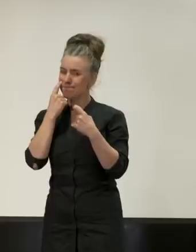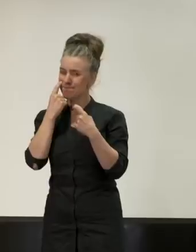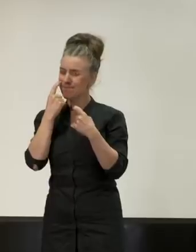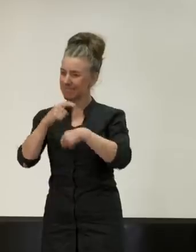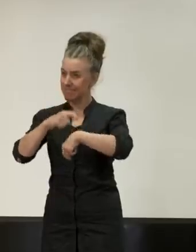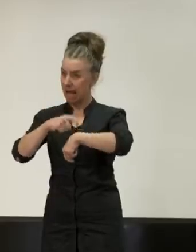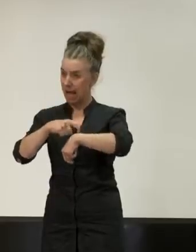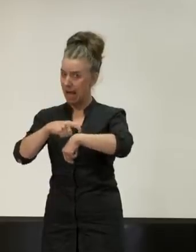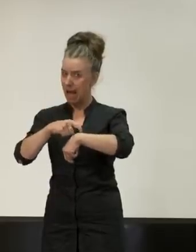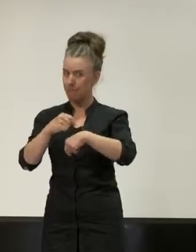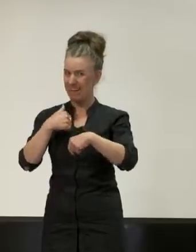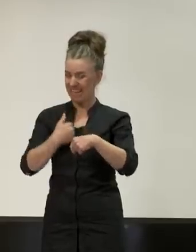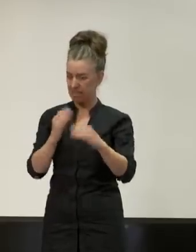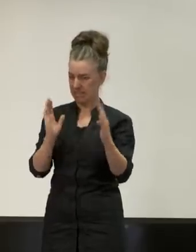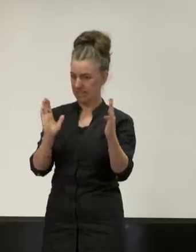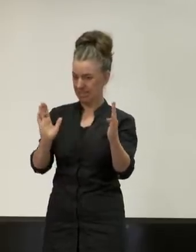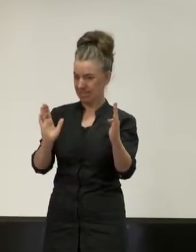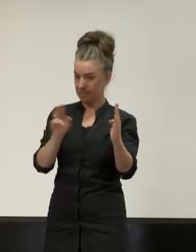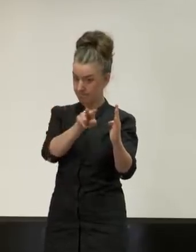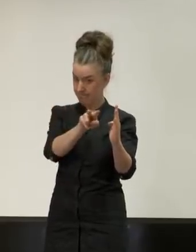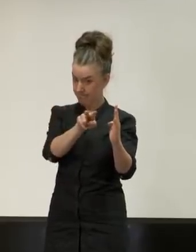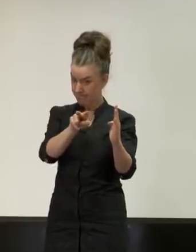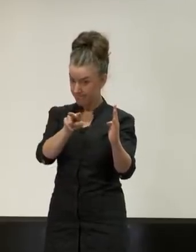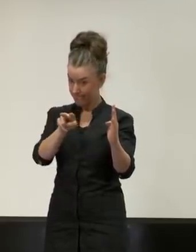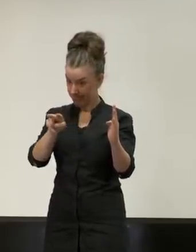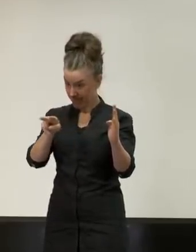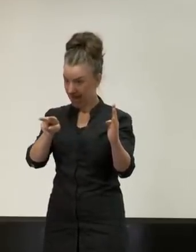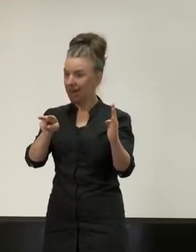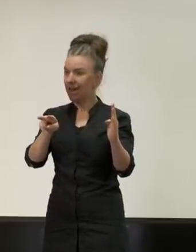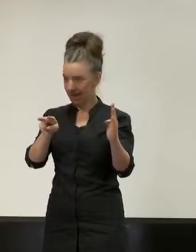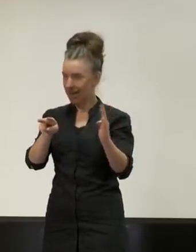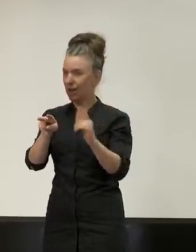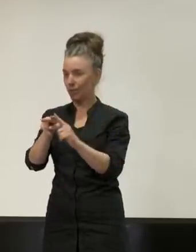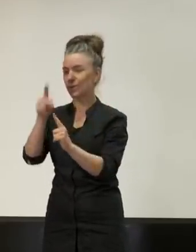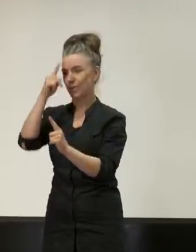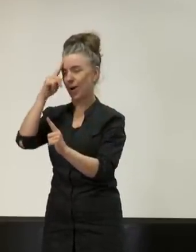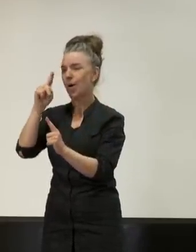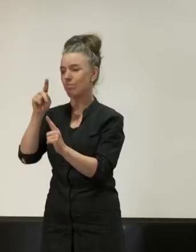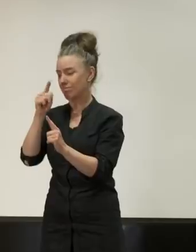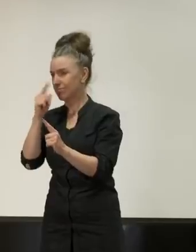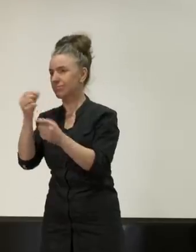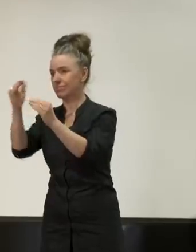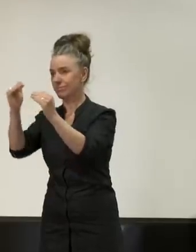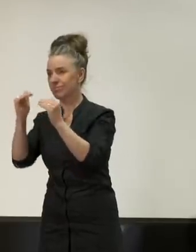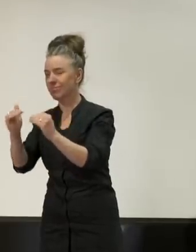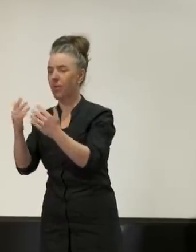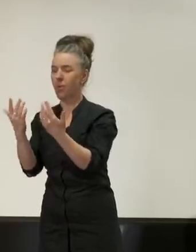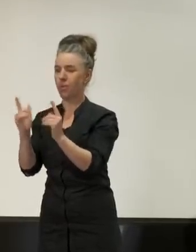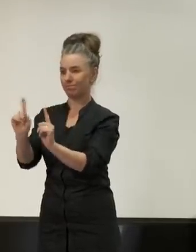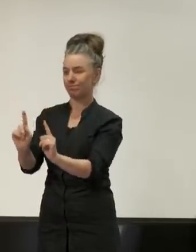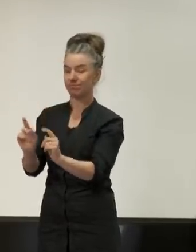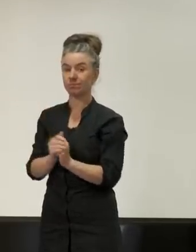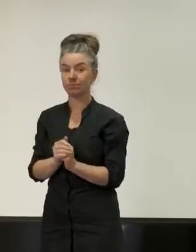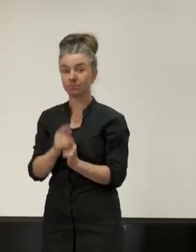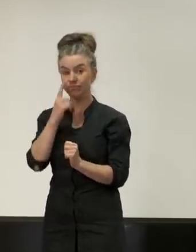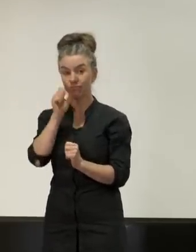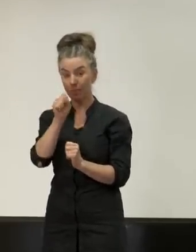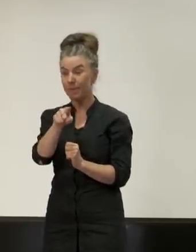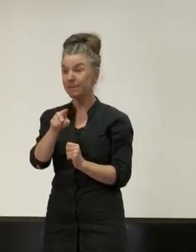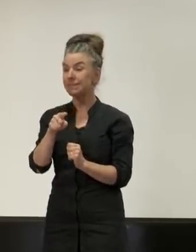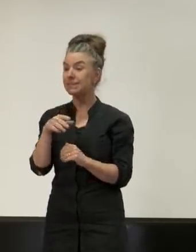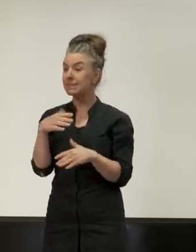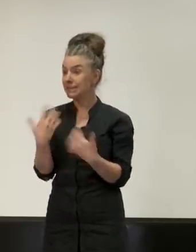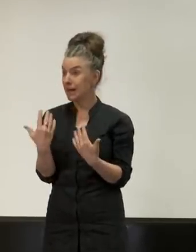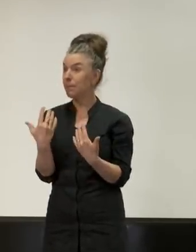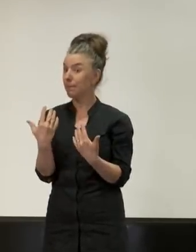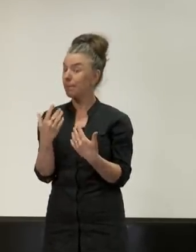to allow to make sure that we don't have those ongoing cases. The final thing to just keep in mind, asymptomatic transmission is an